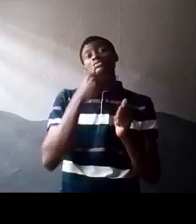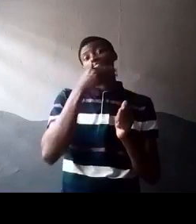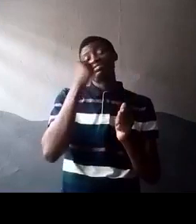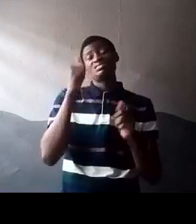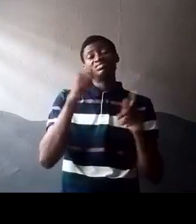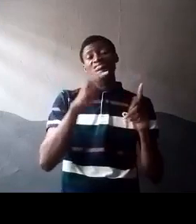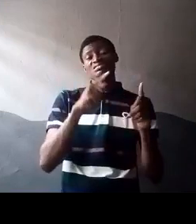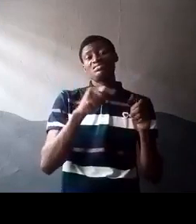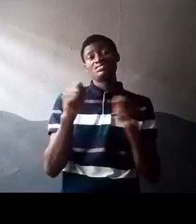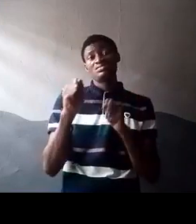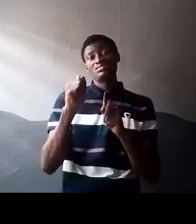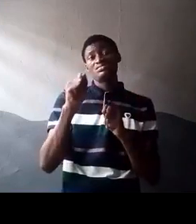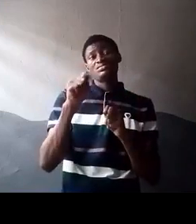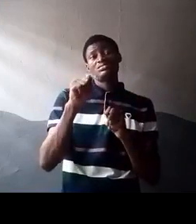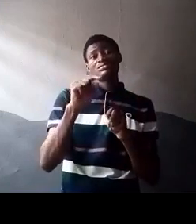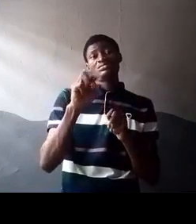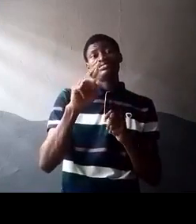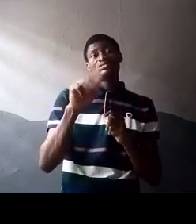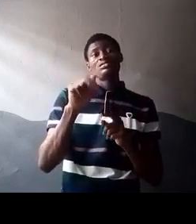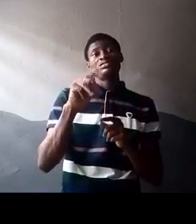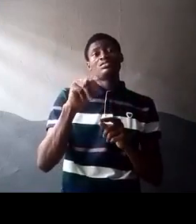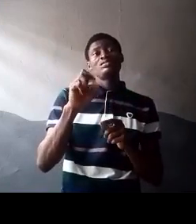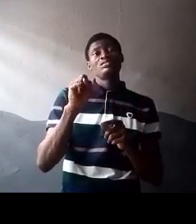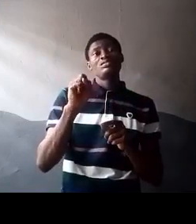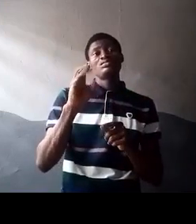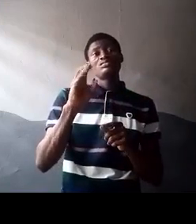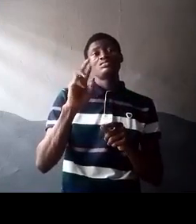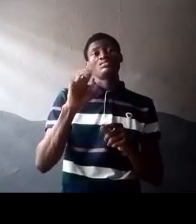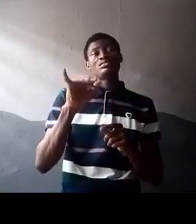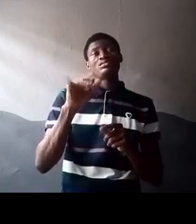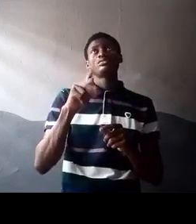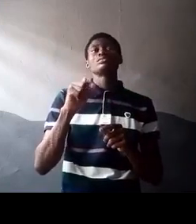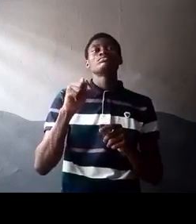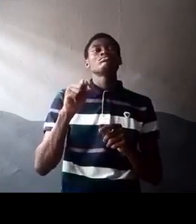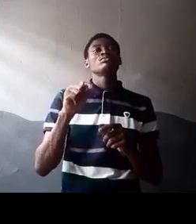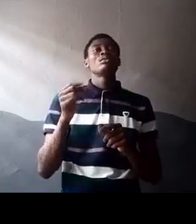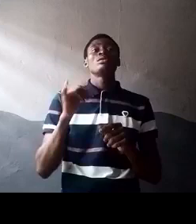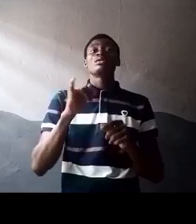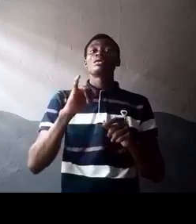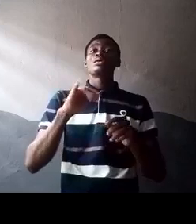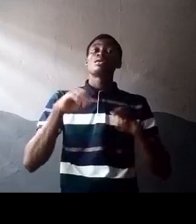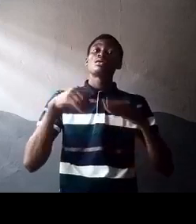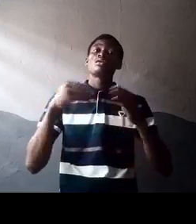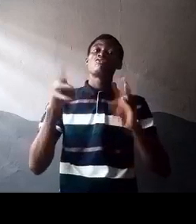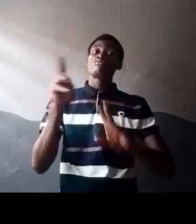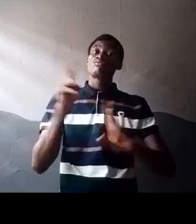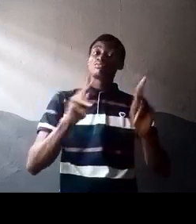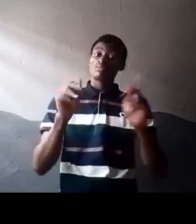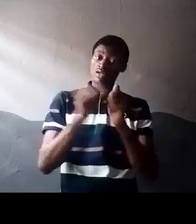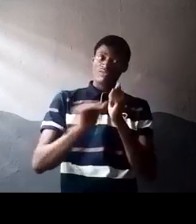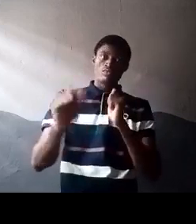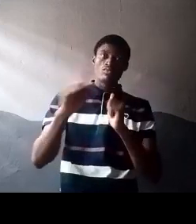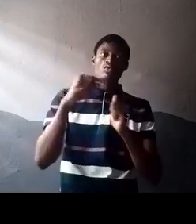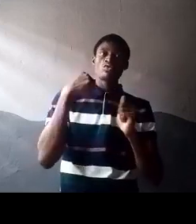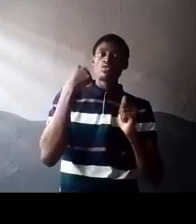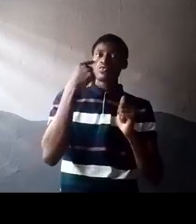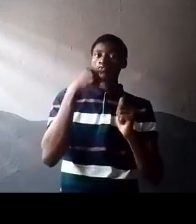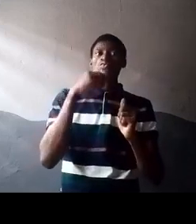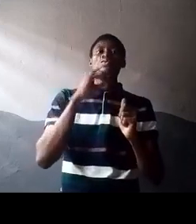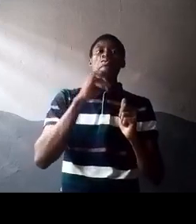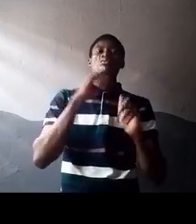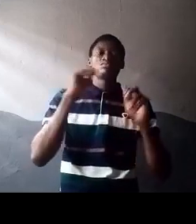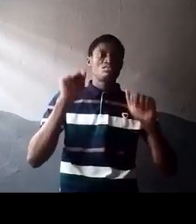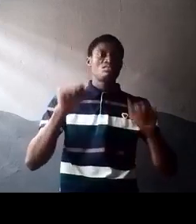scholarship. No, they give everybody who is eligible a chance to get it and to